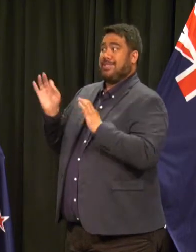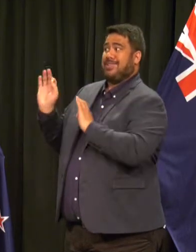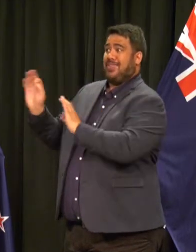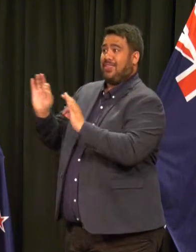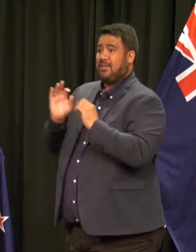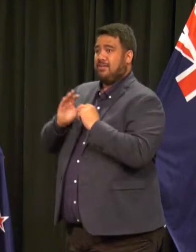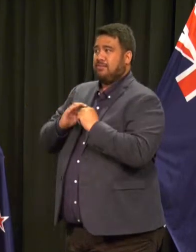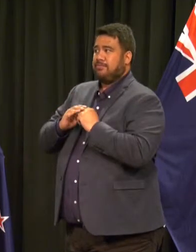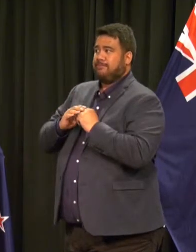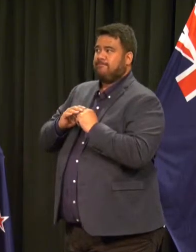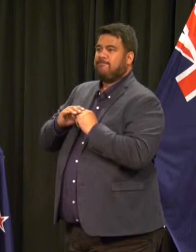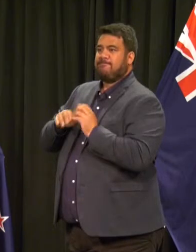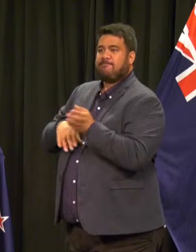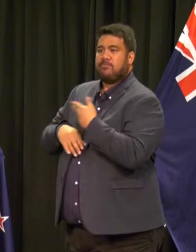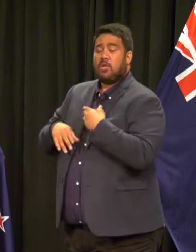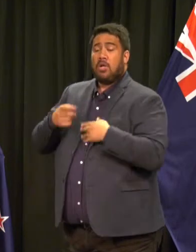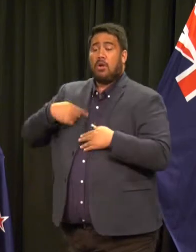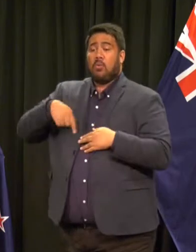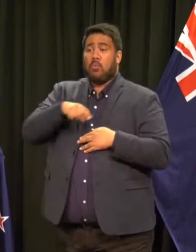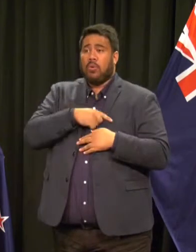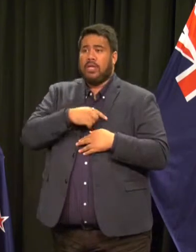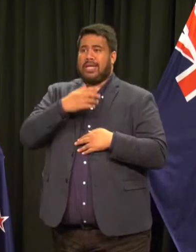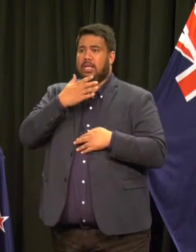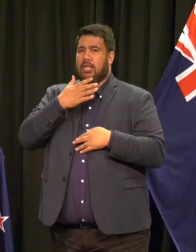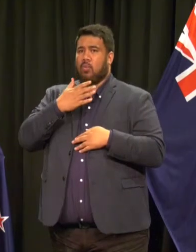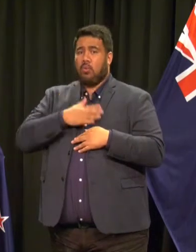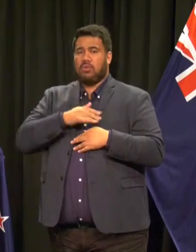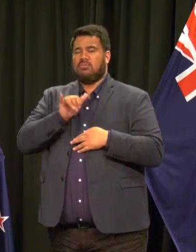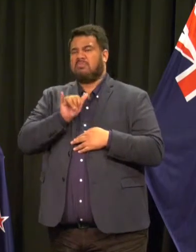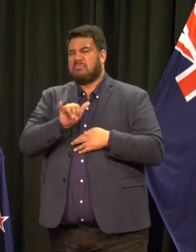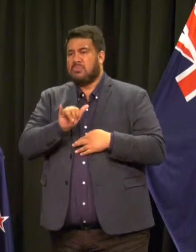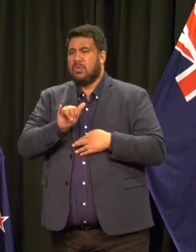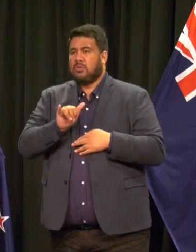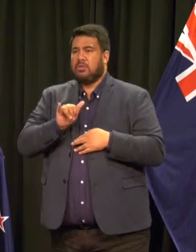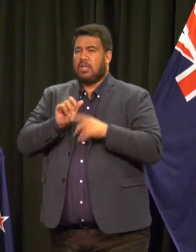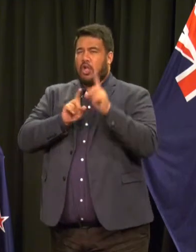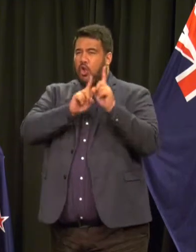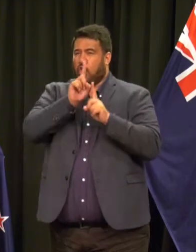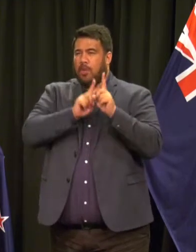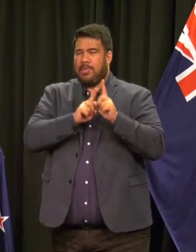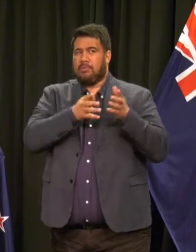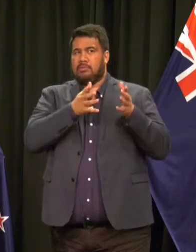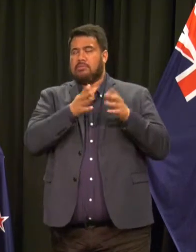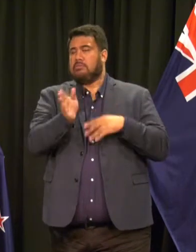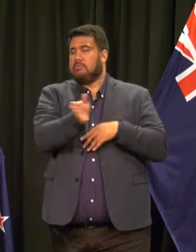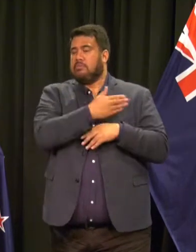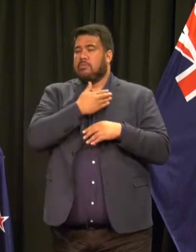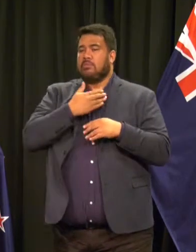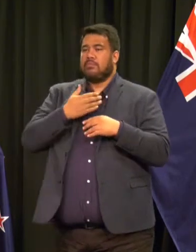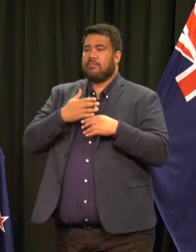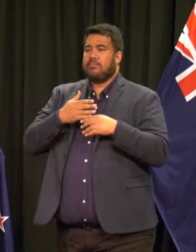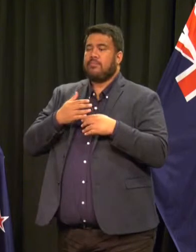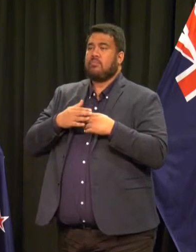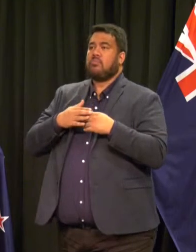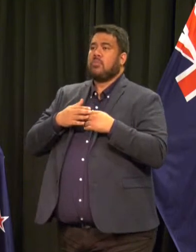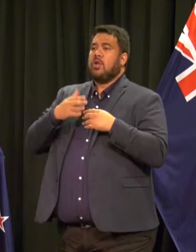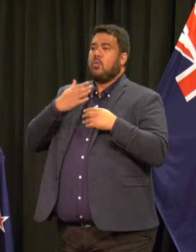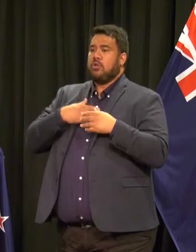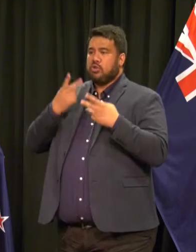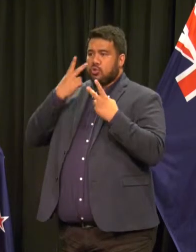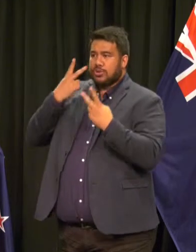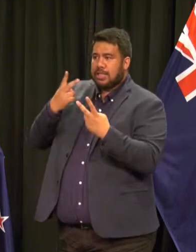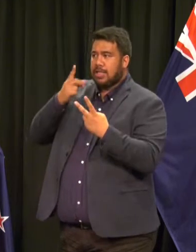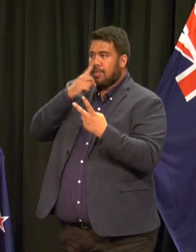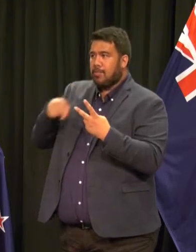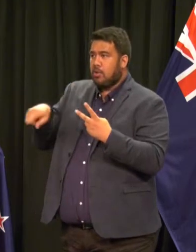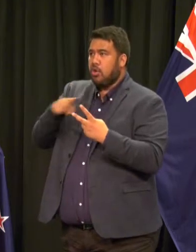not intend to put up with that sort of cynicism and urban grind against the export wealth creating people